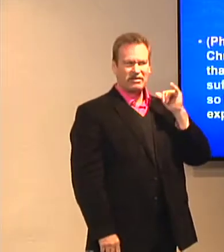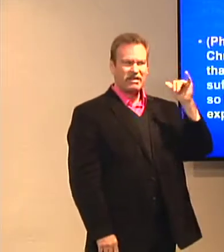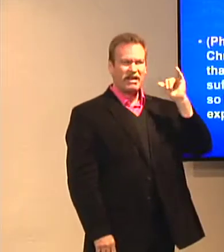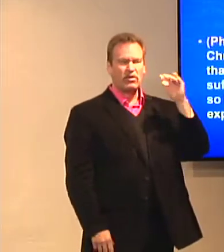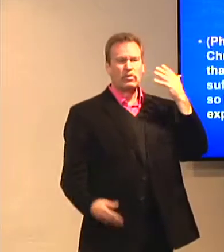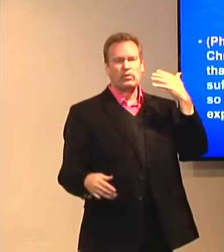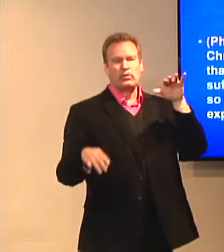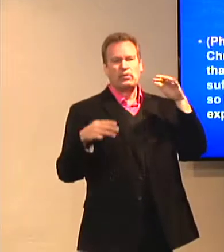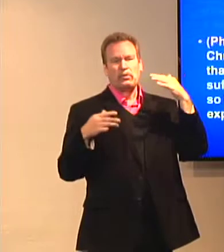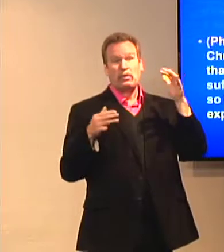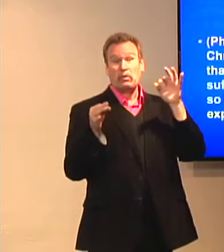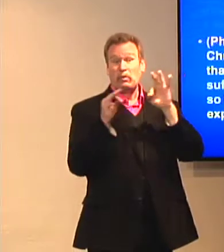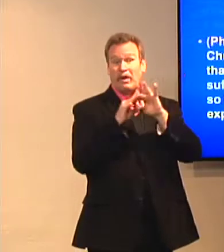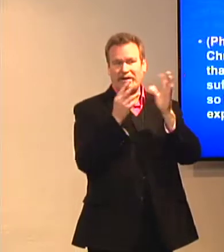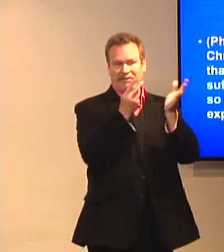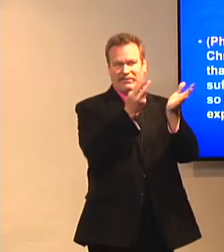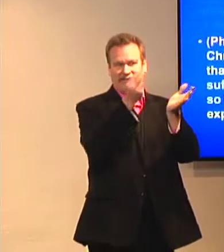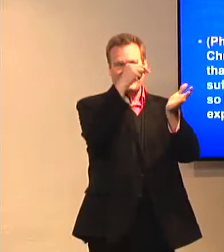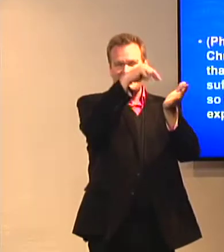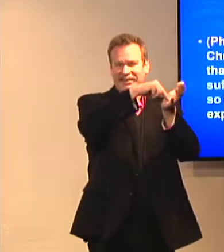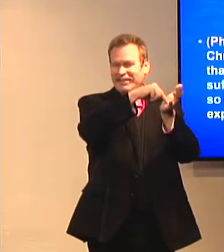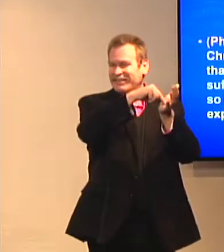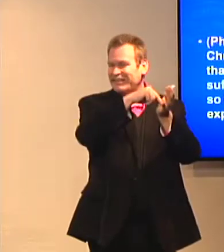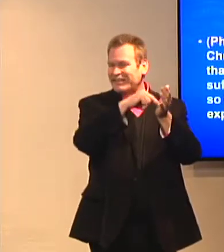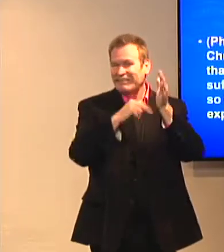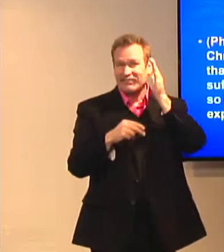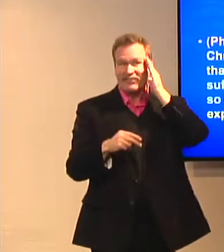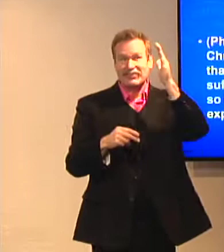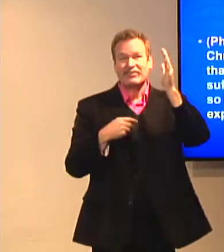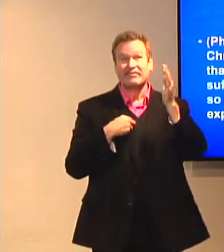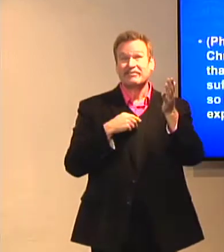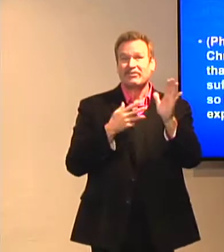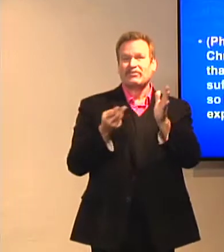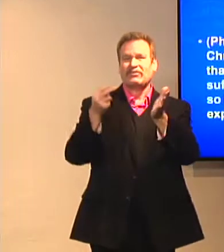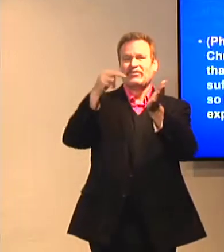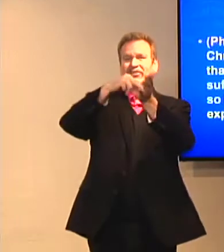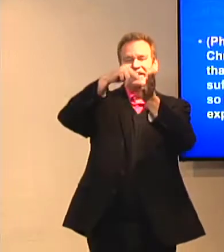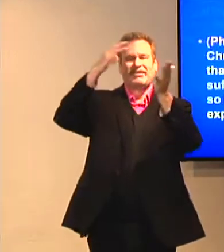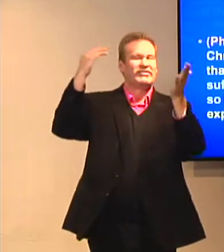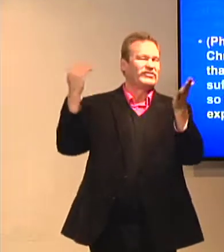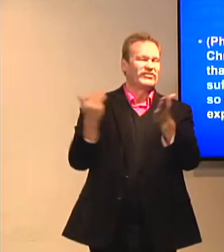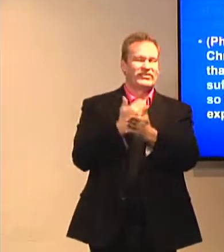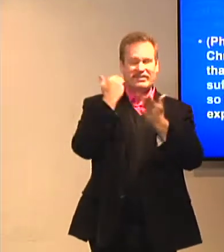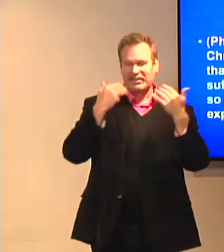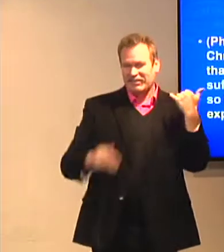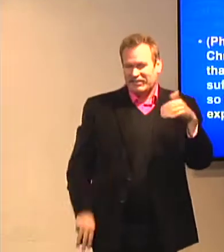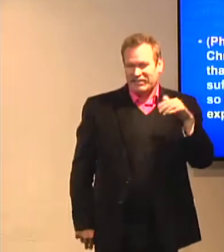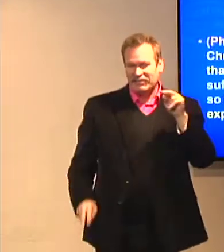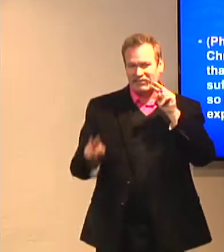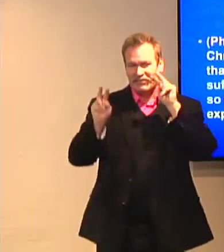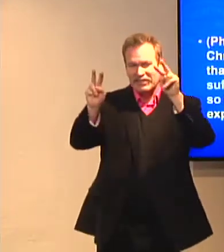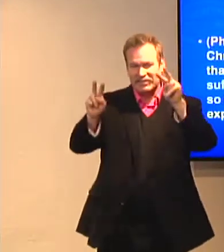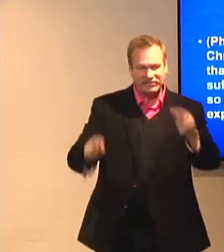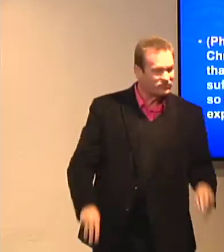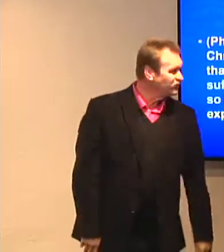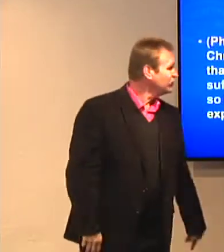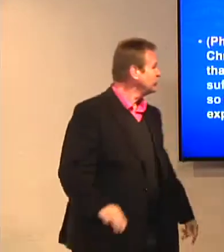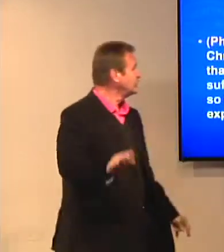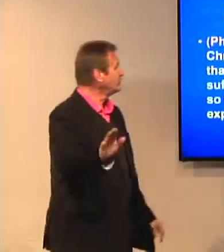that I want for myself as well, because I want to be resurrected with Christ. And that was